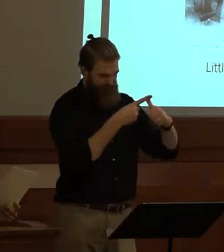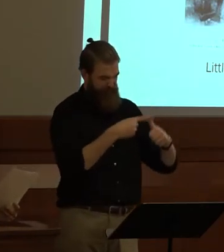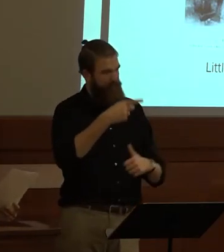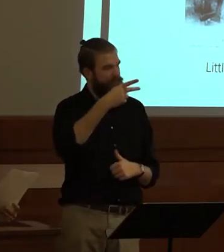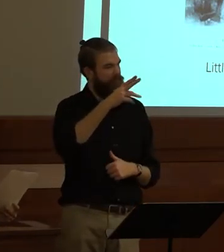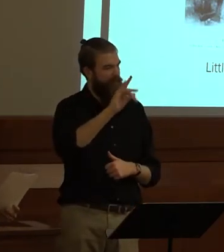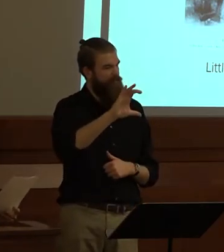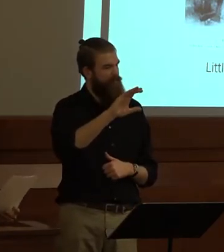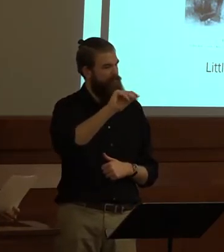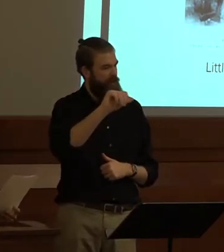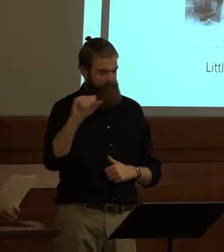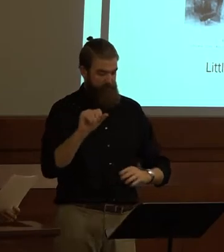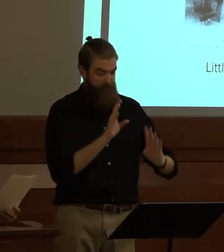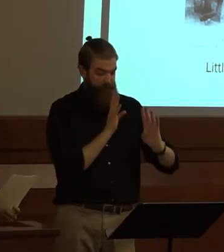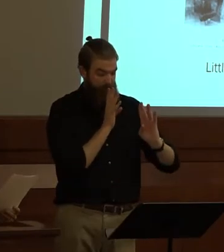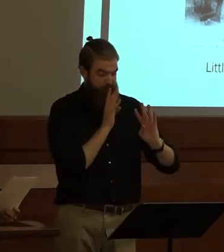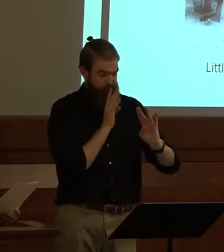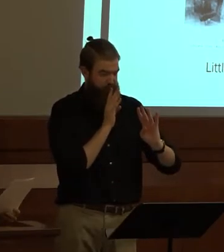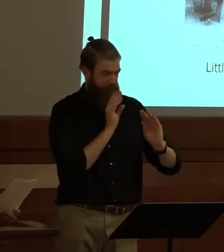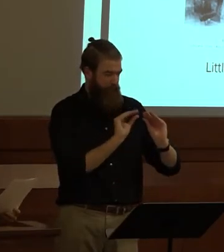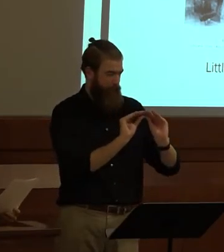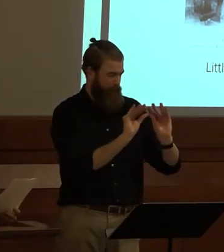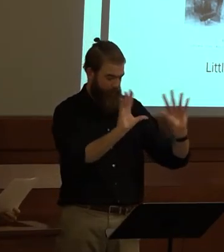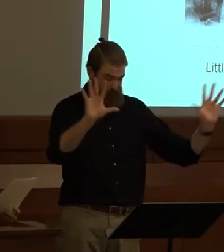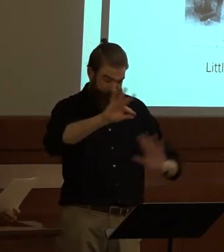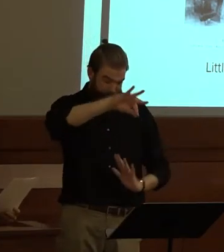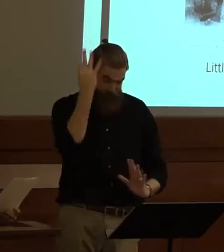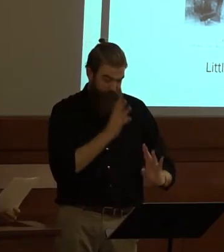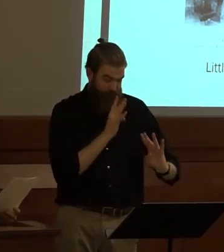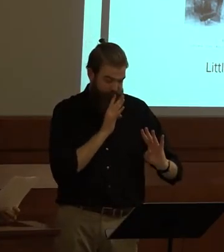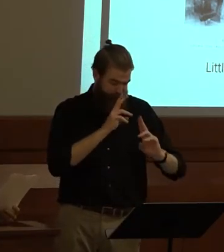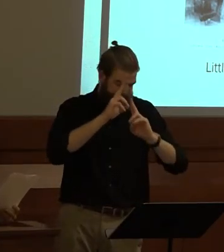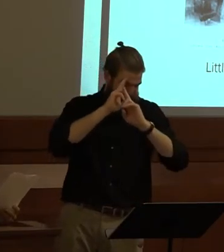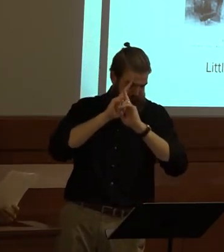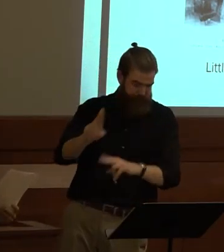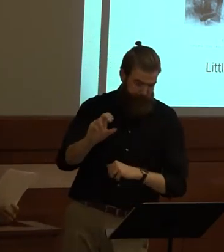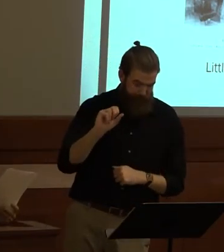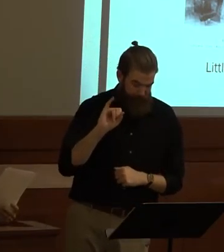in the culture of the church in France and in Rome.